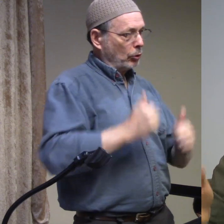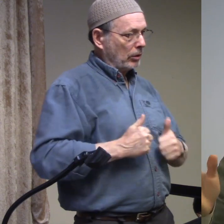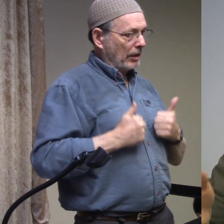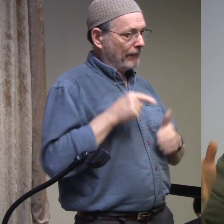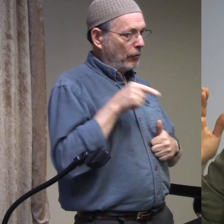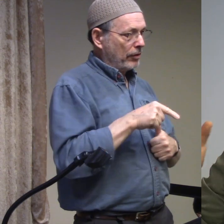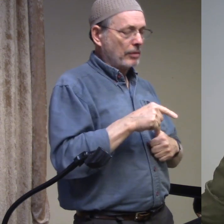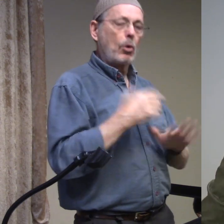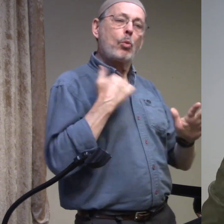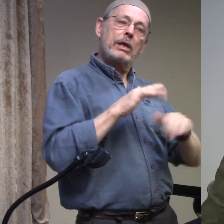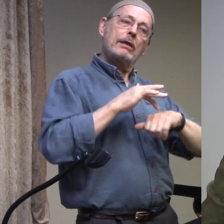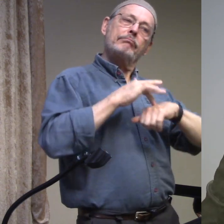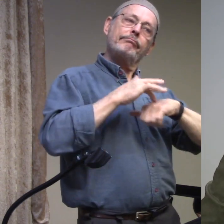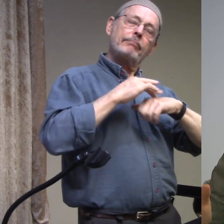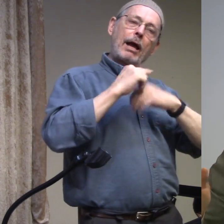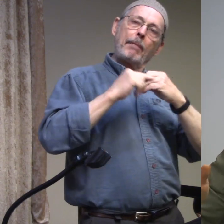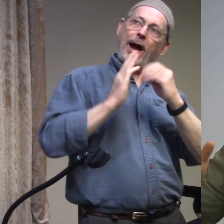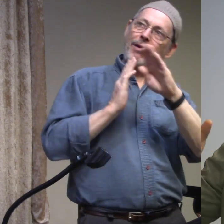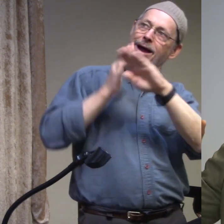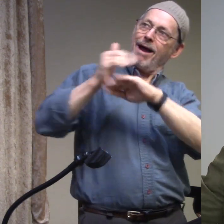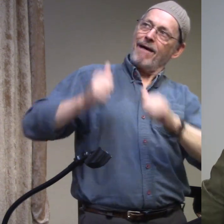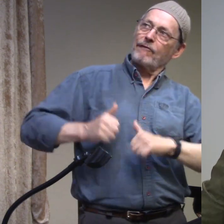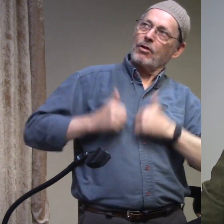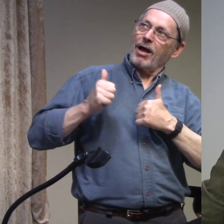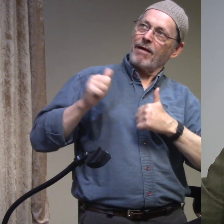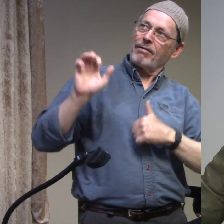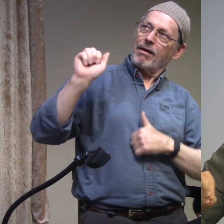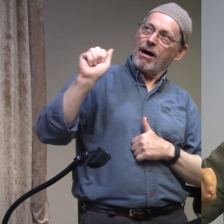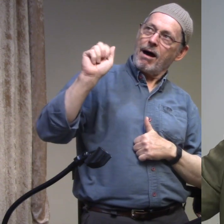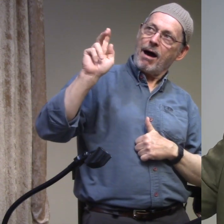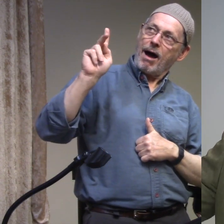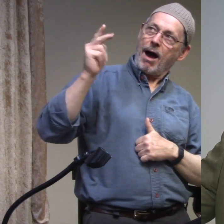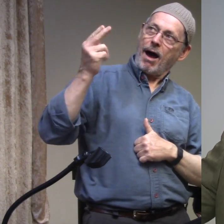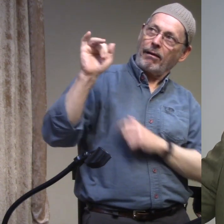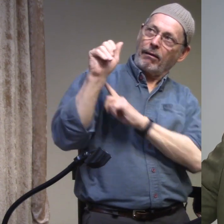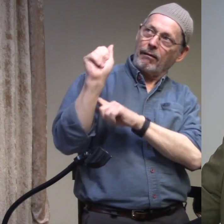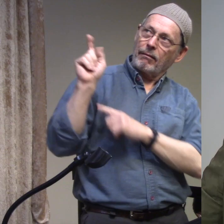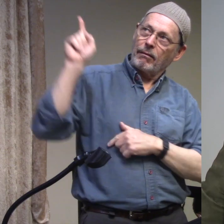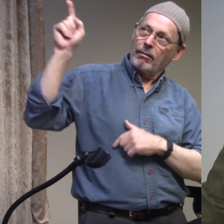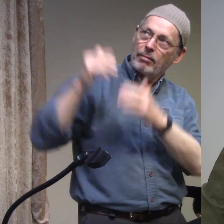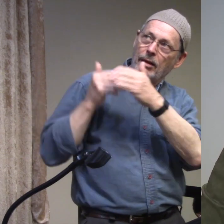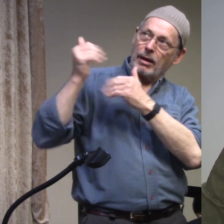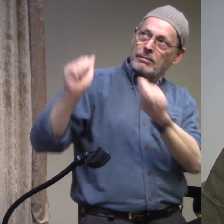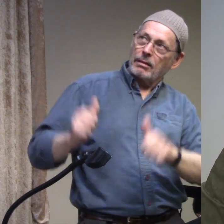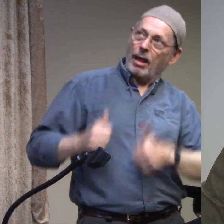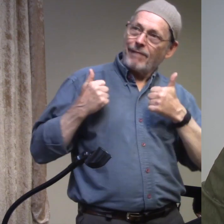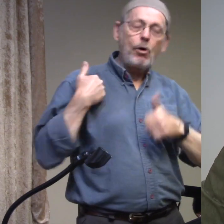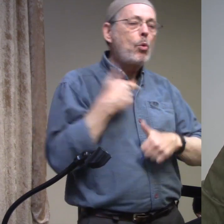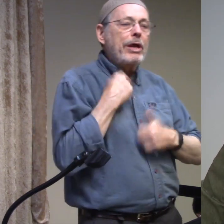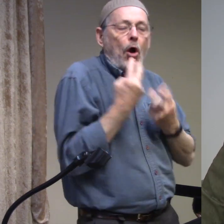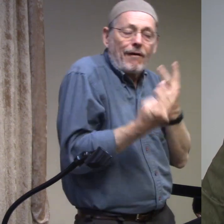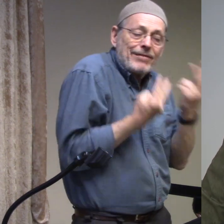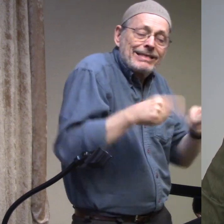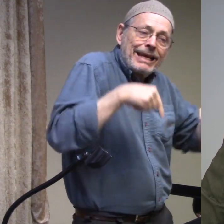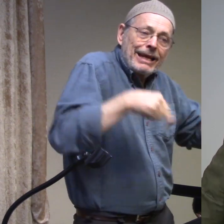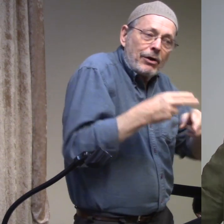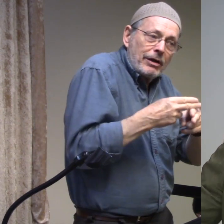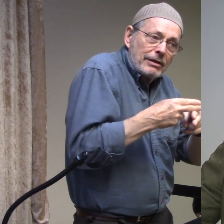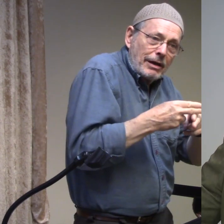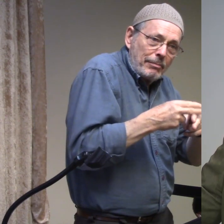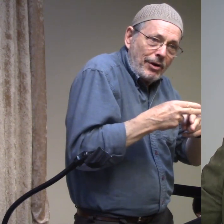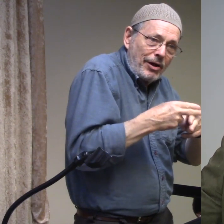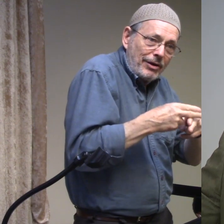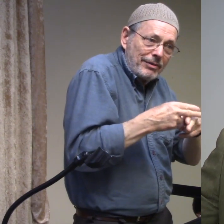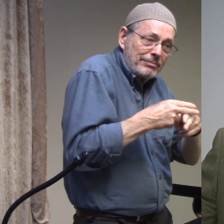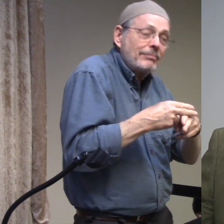of the afterlife. We live for the next life. And we are only temporary visitors here. And during